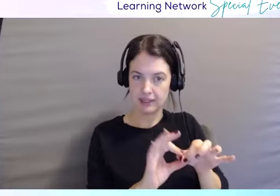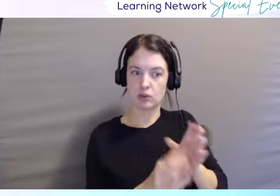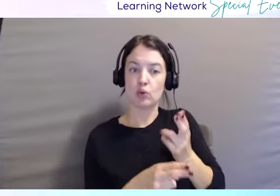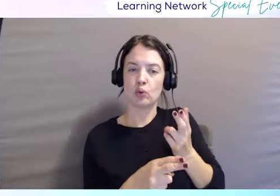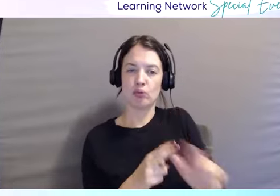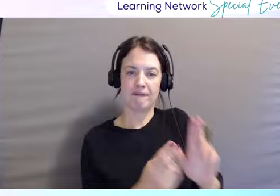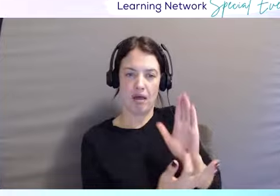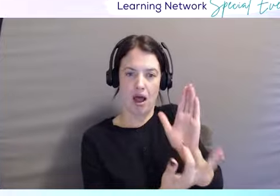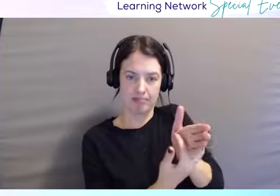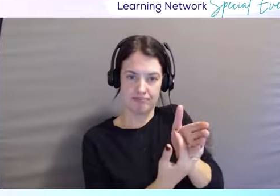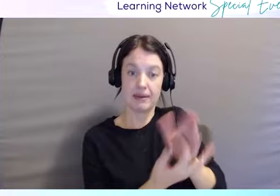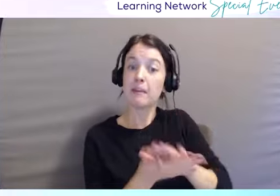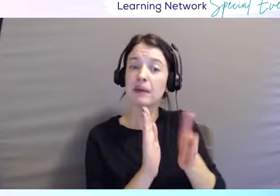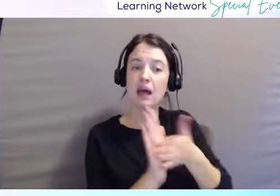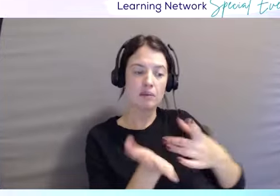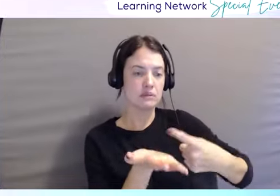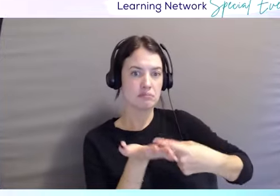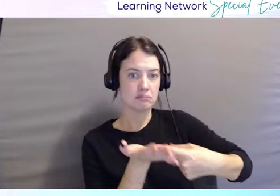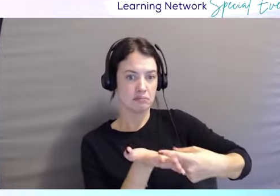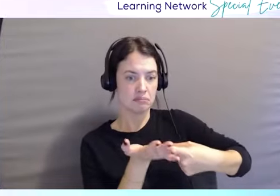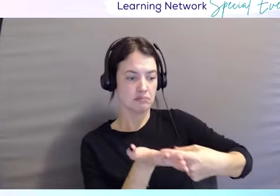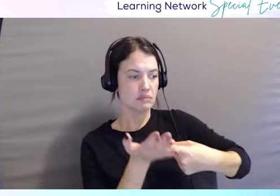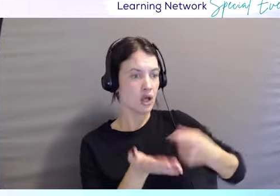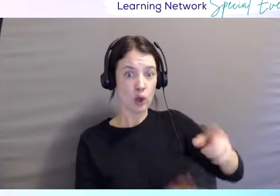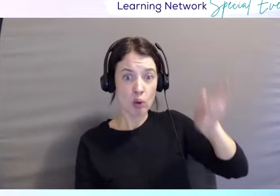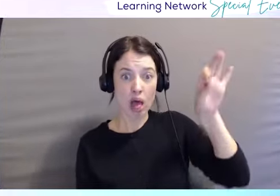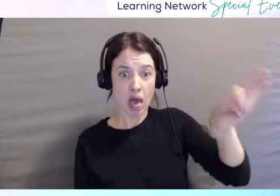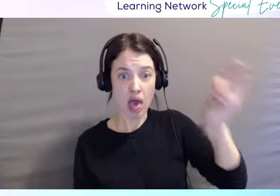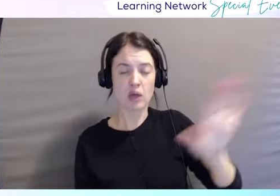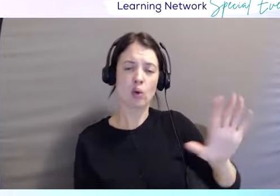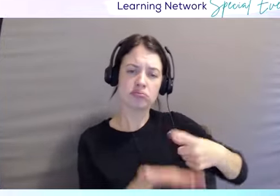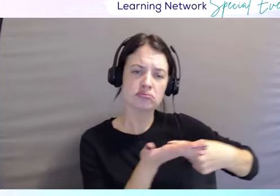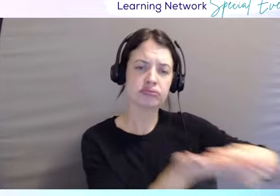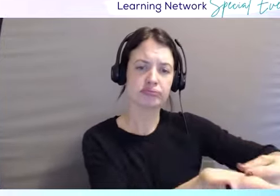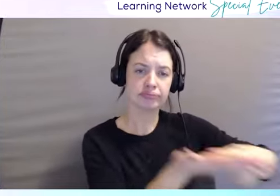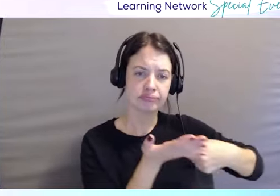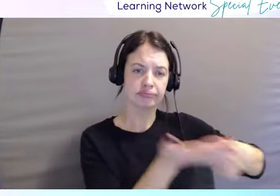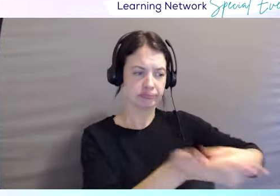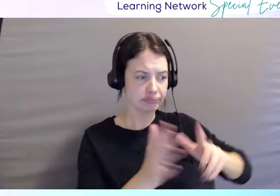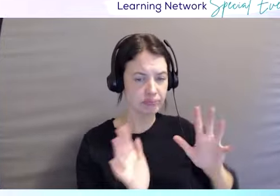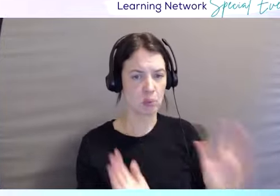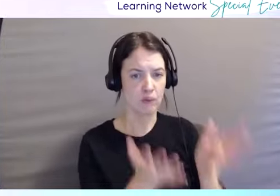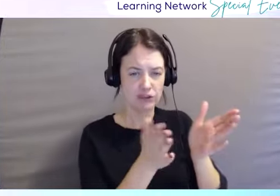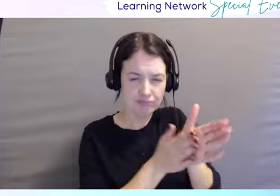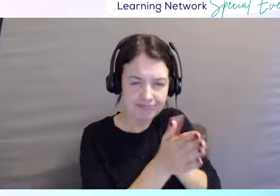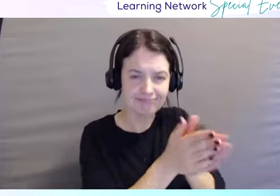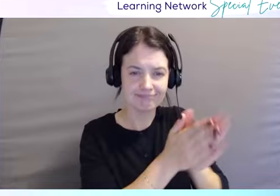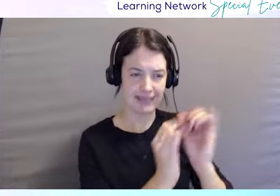can build, often built on motivational interviewing techniques, which many of you will be familiar with. And if not,